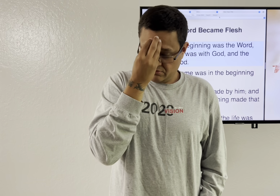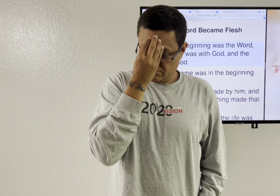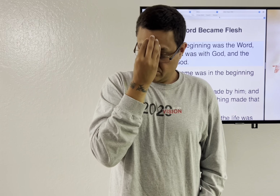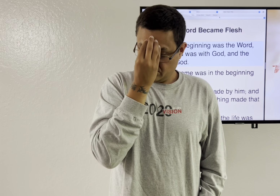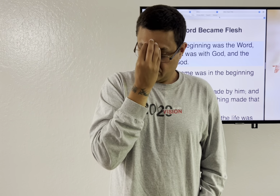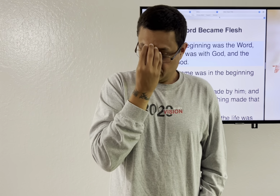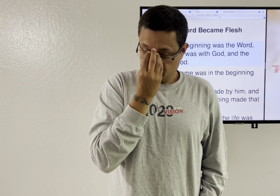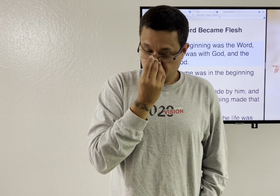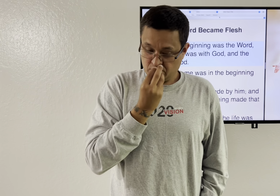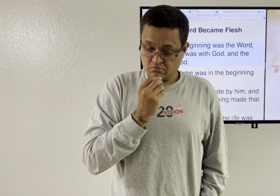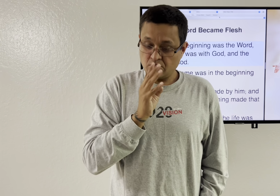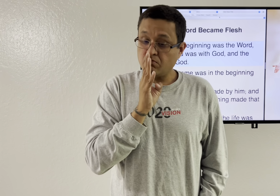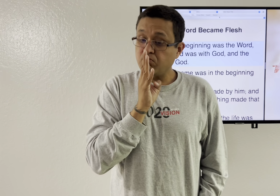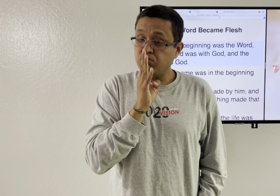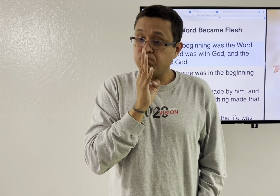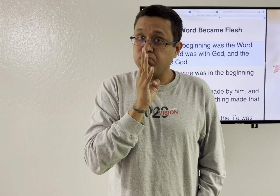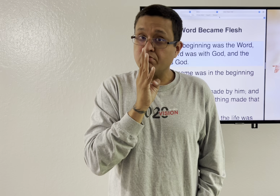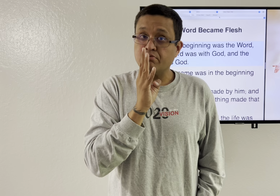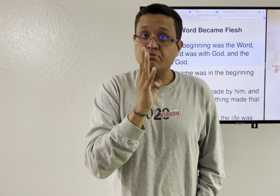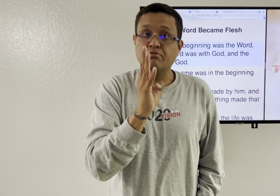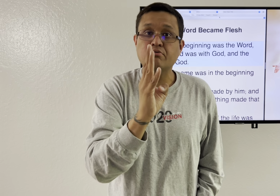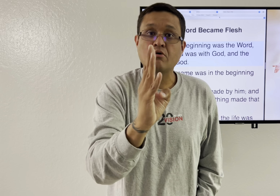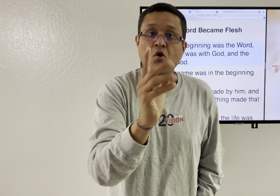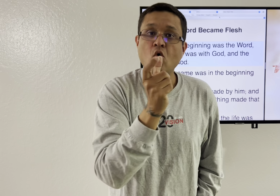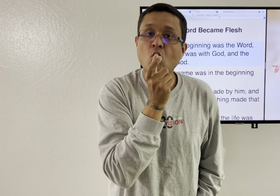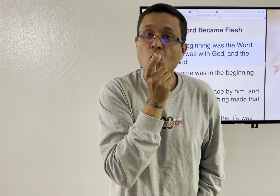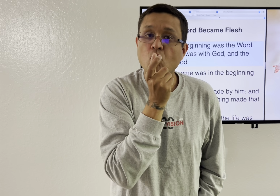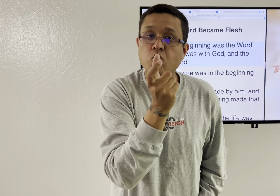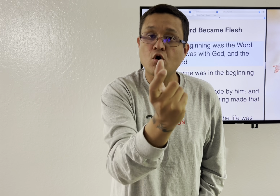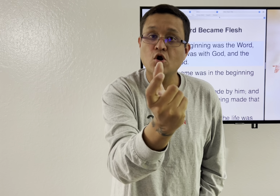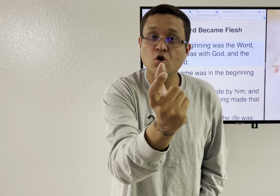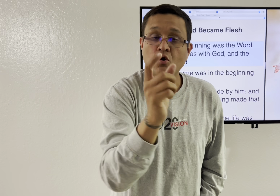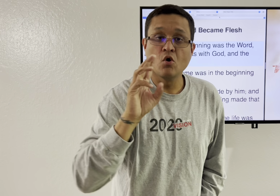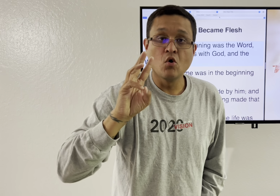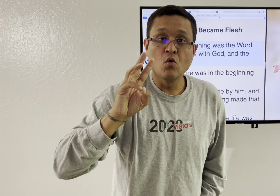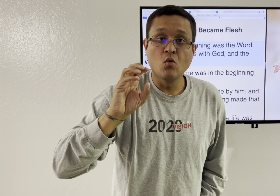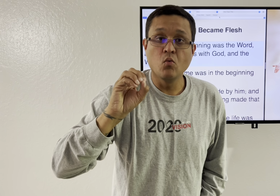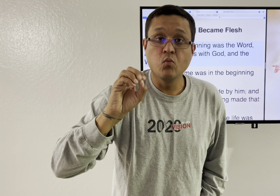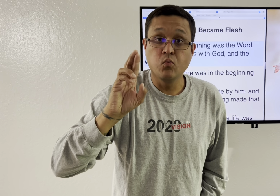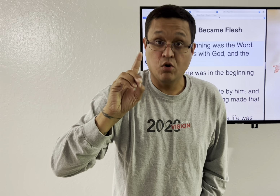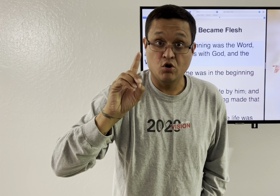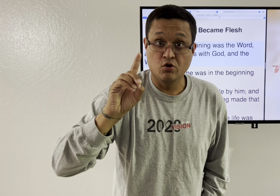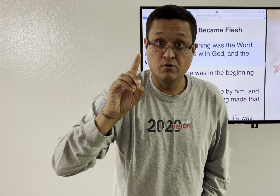So same as me, I'm one person, I have thoughts, and my words are with me, or from me.